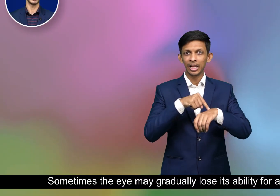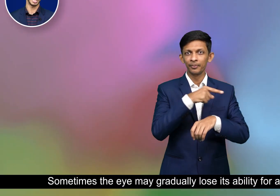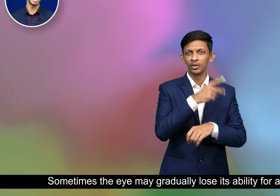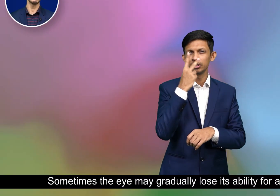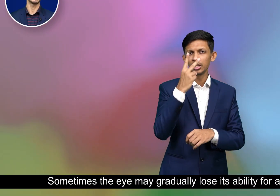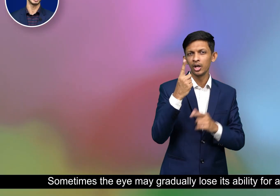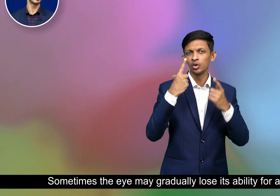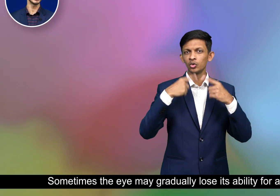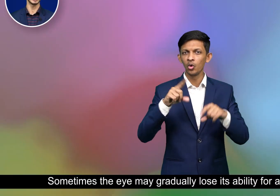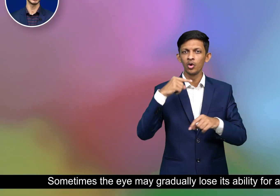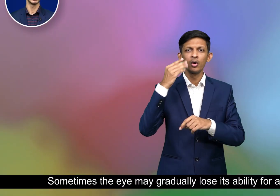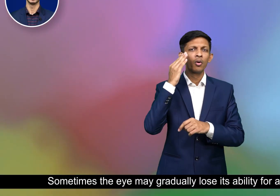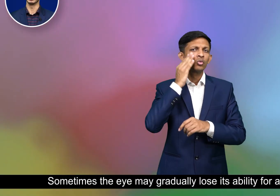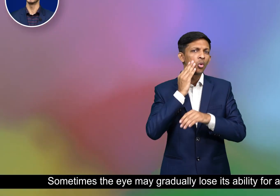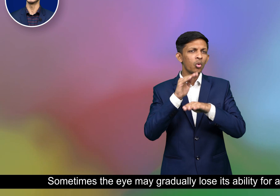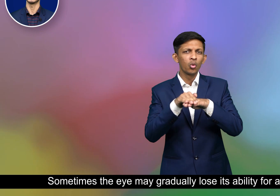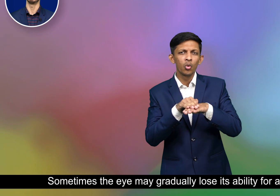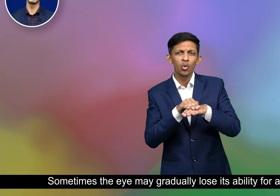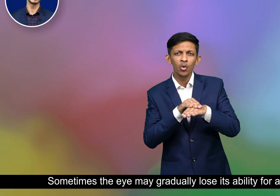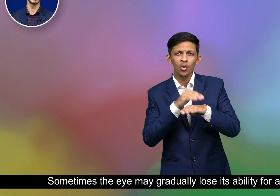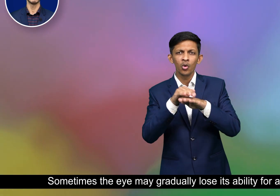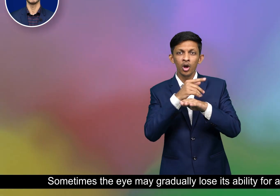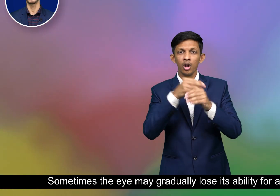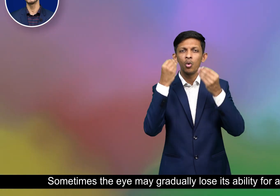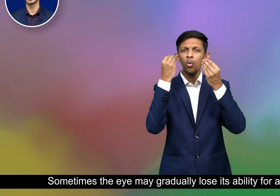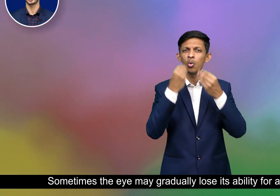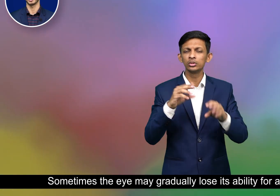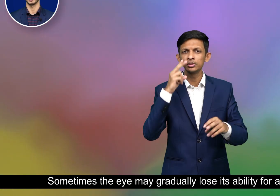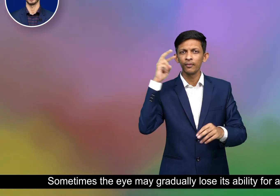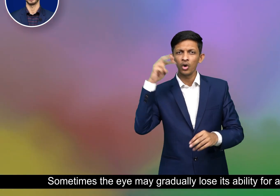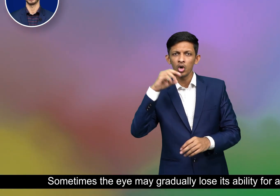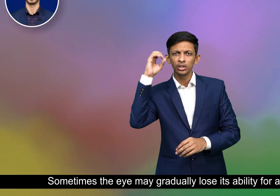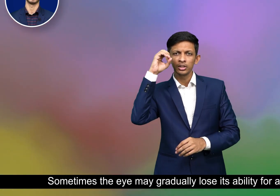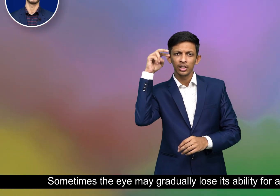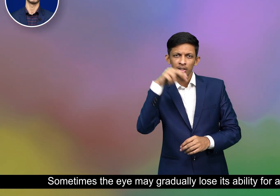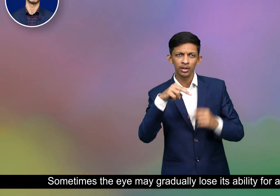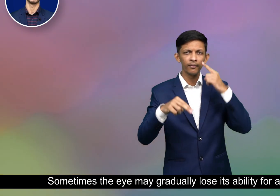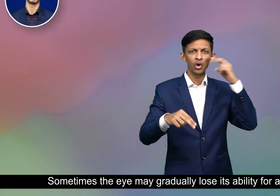Sometimes the eye may gradually lose its ability for accommodation.